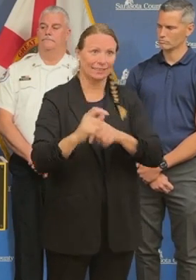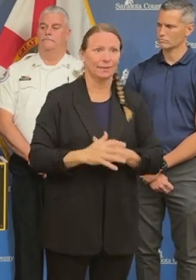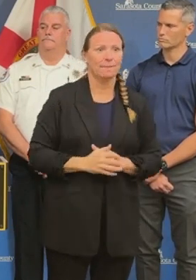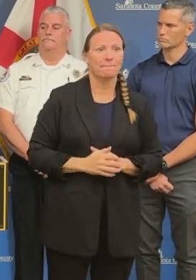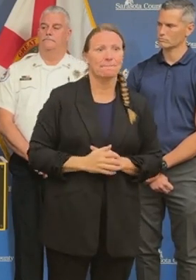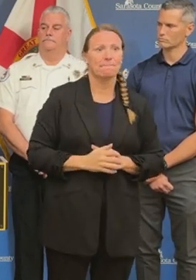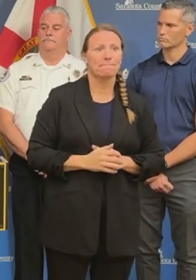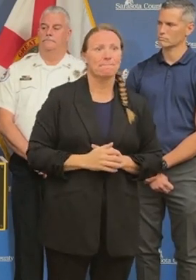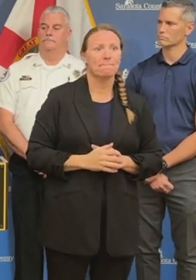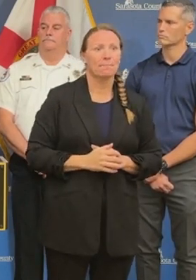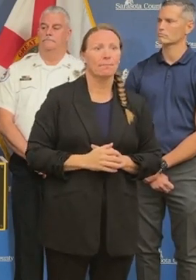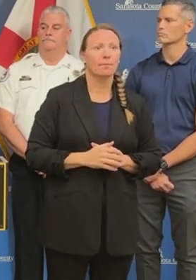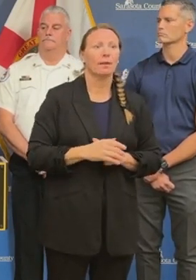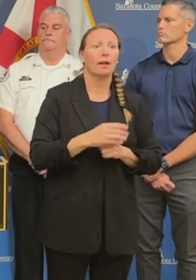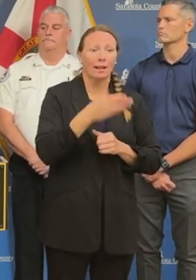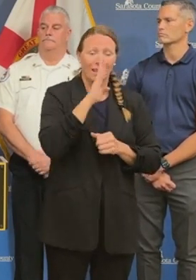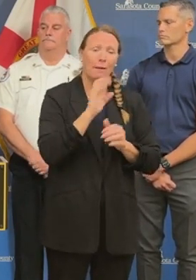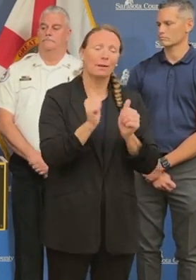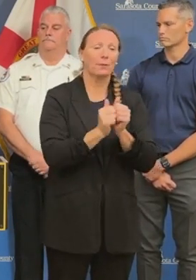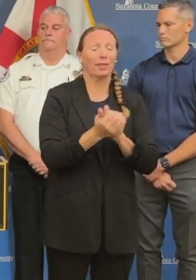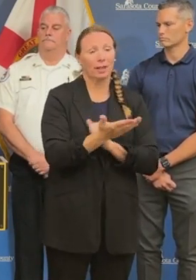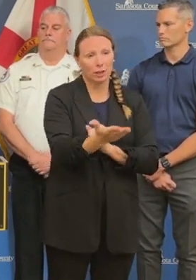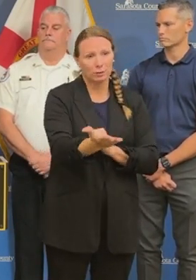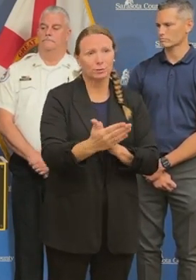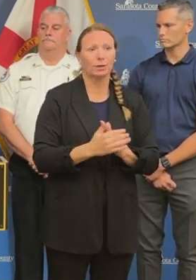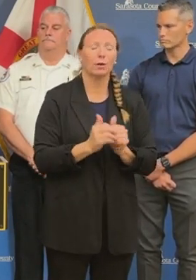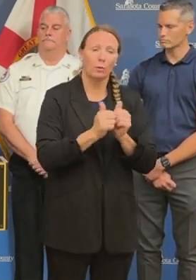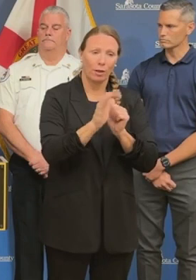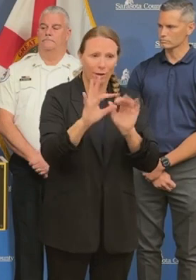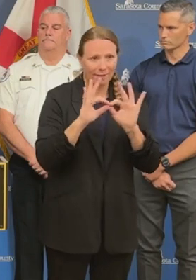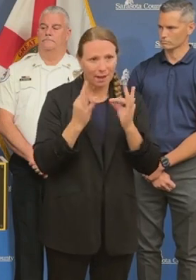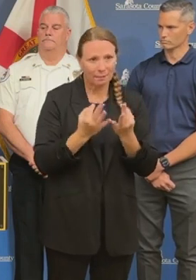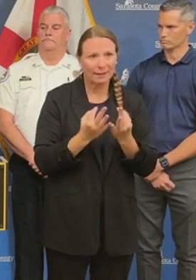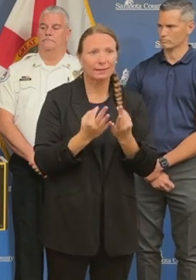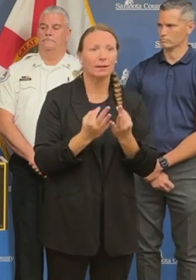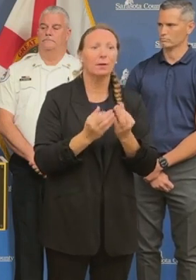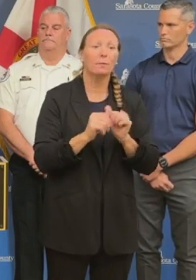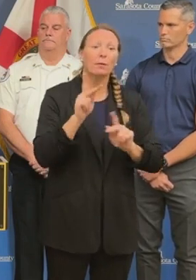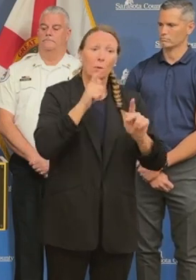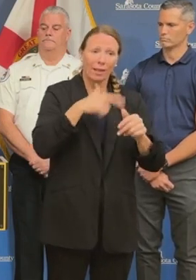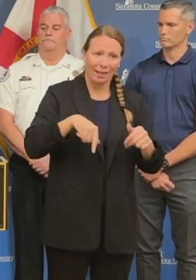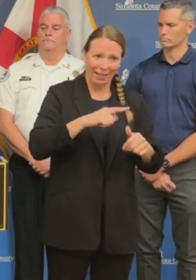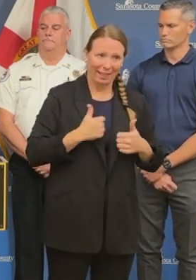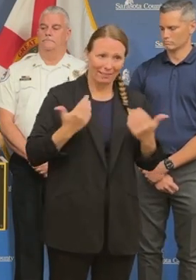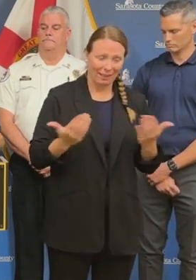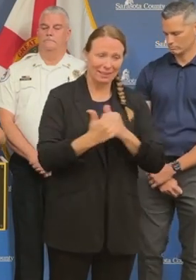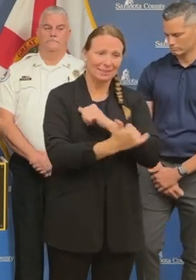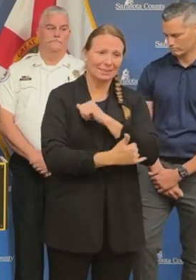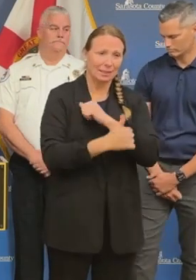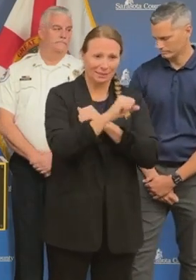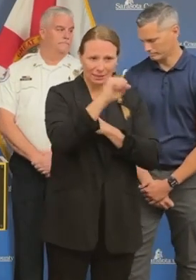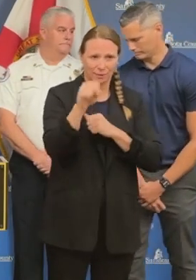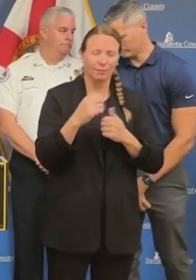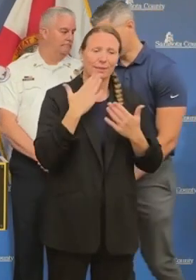May God be with you and all of your families and the residents of Sarasota County. Thank you for listening.